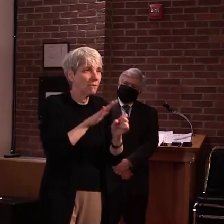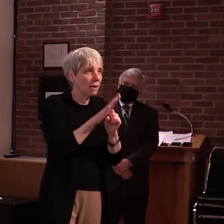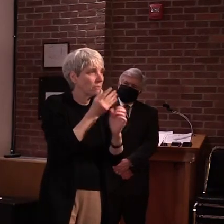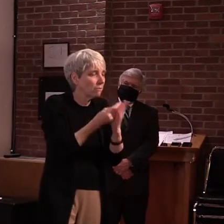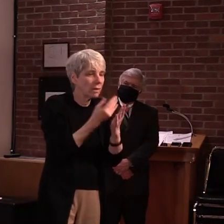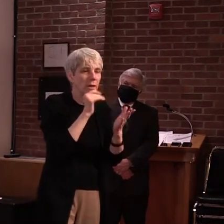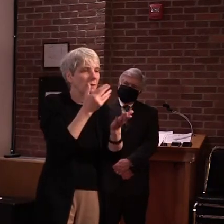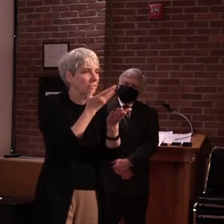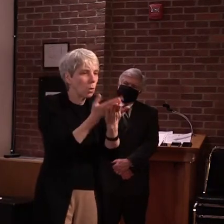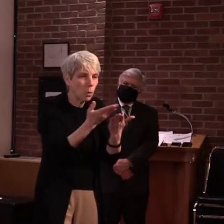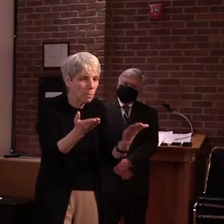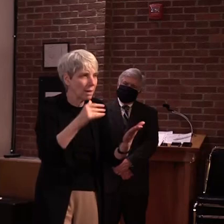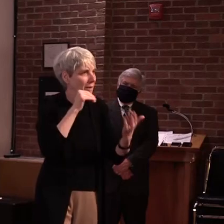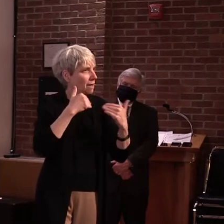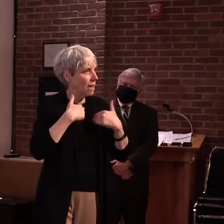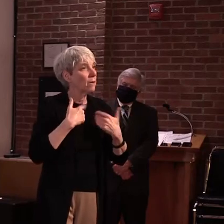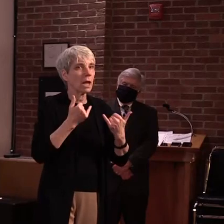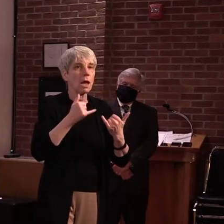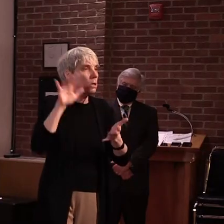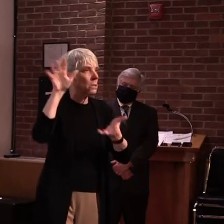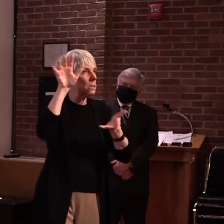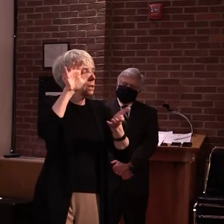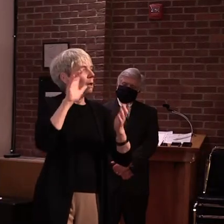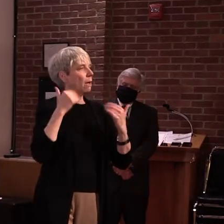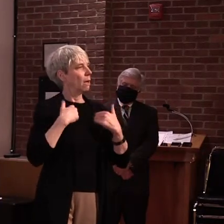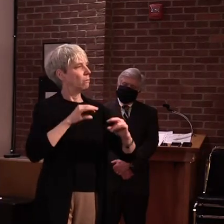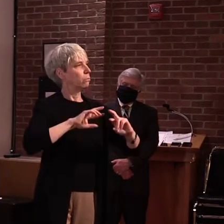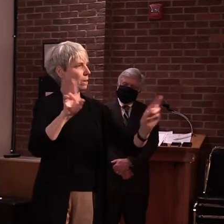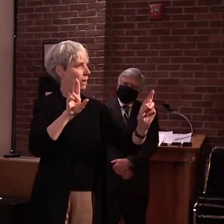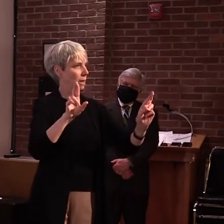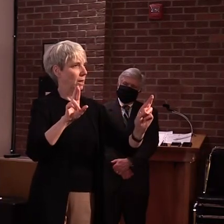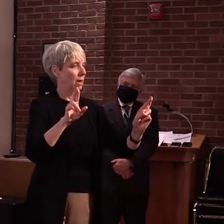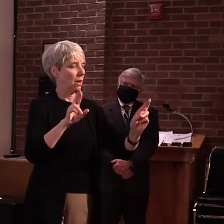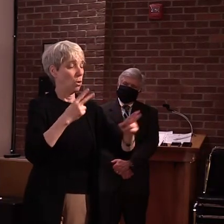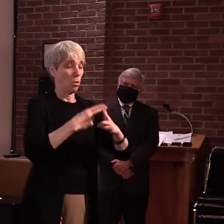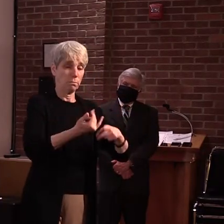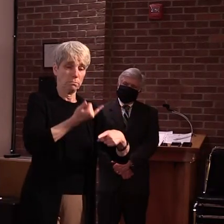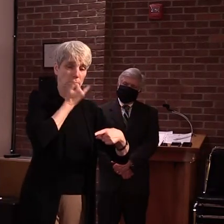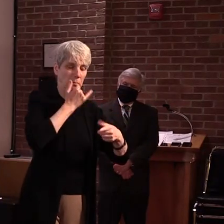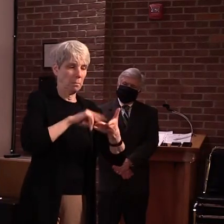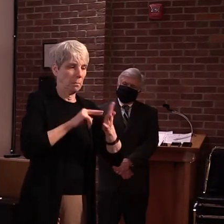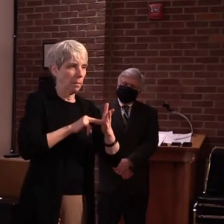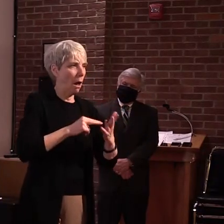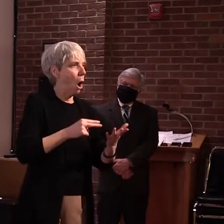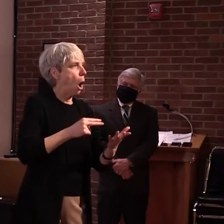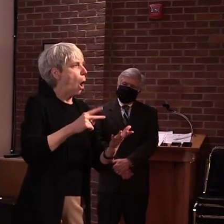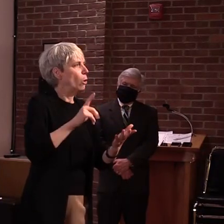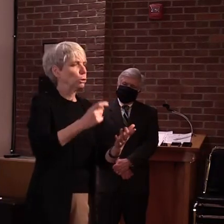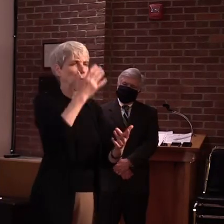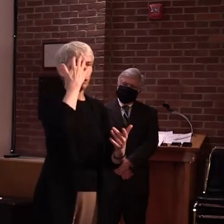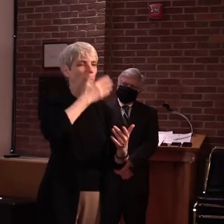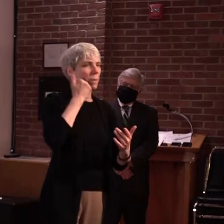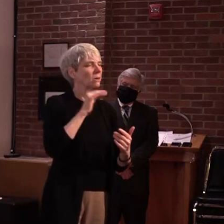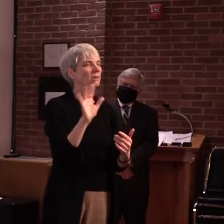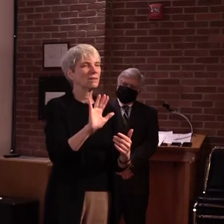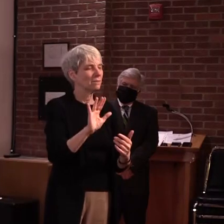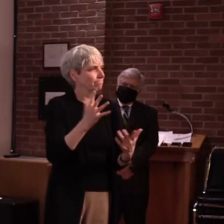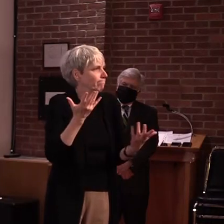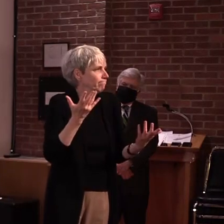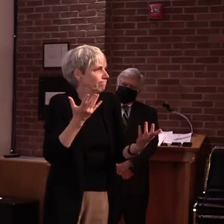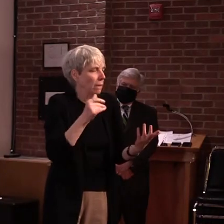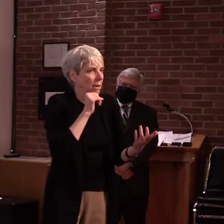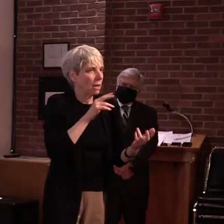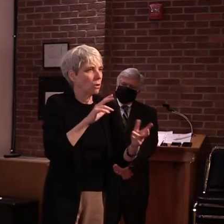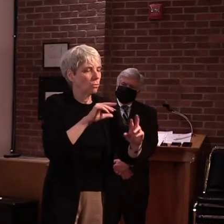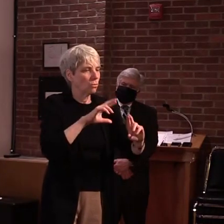that since. So I don't know if it's a mistake or had we had the foresight before all this happened